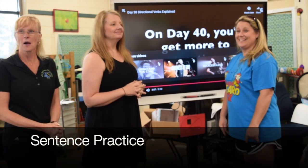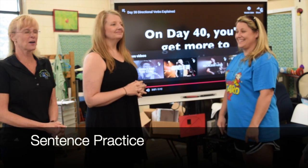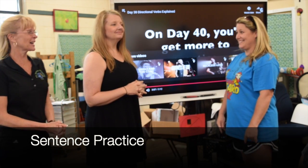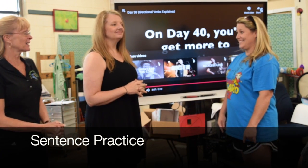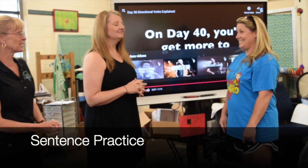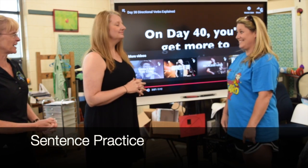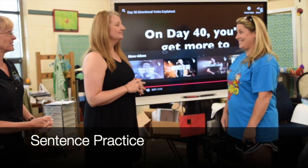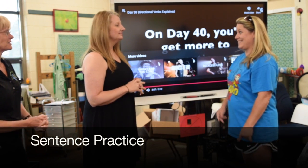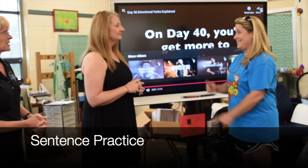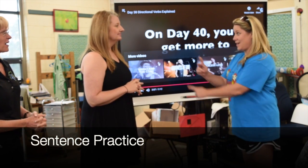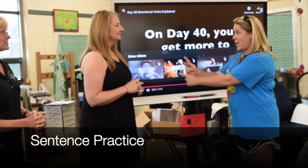Okay, go ahead.